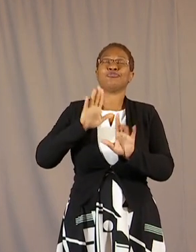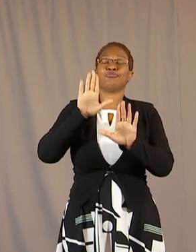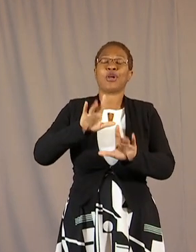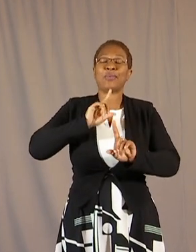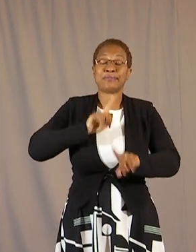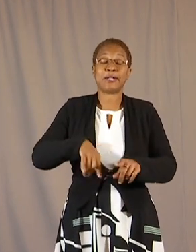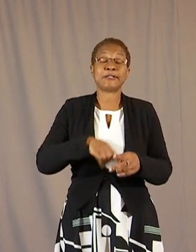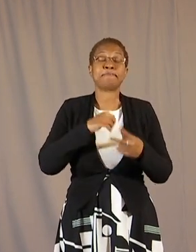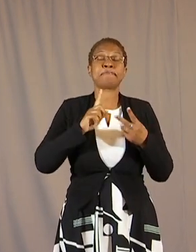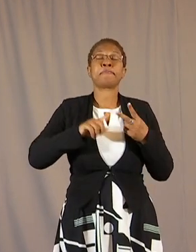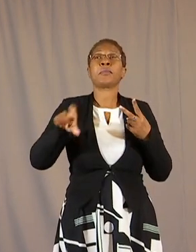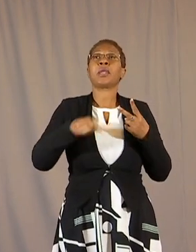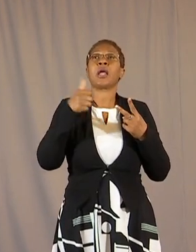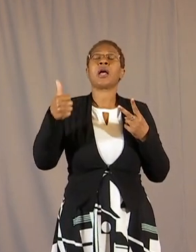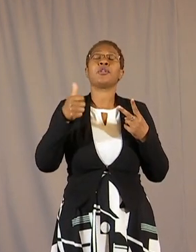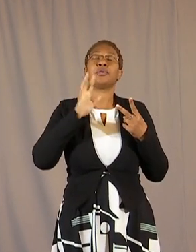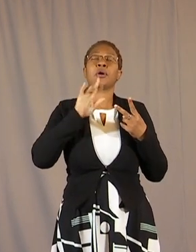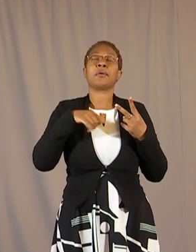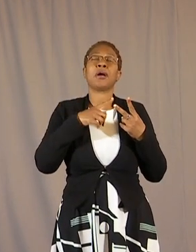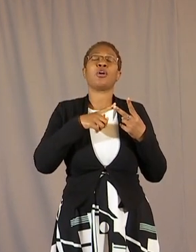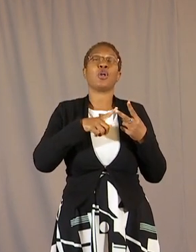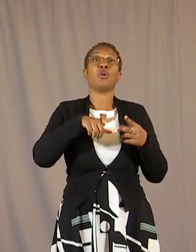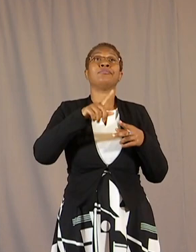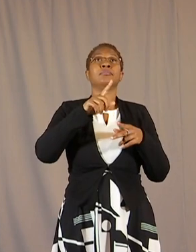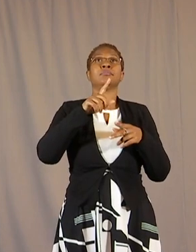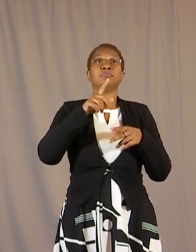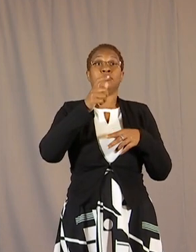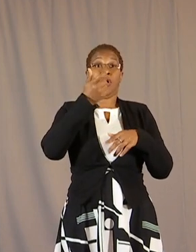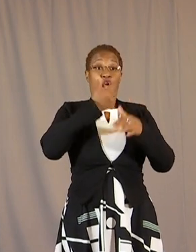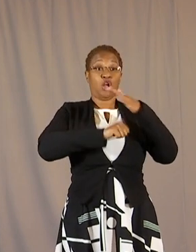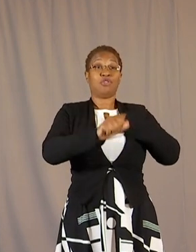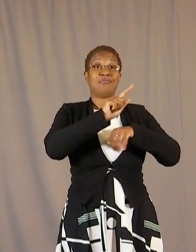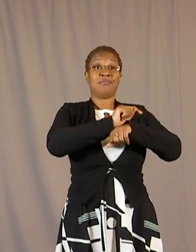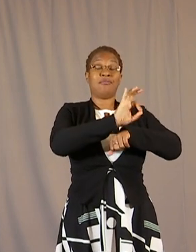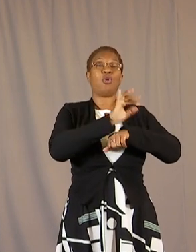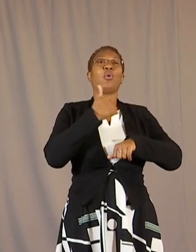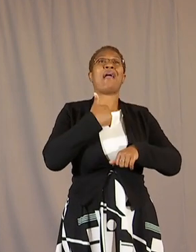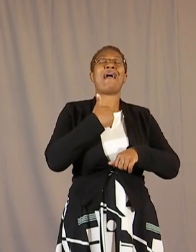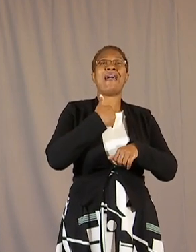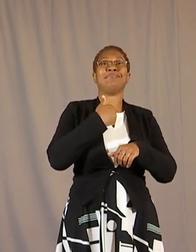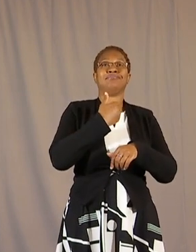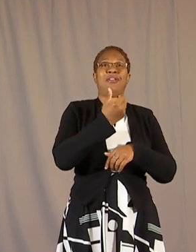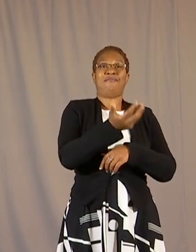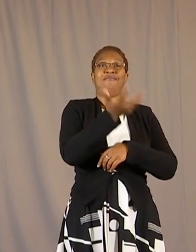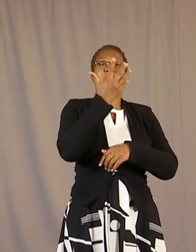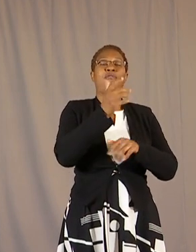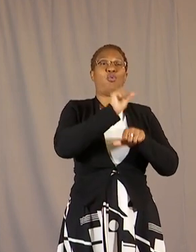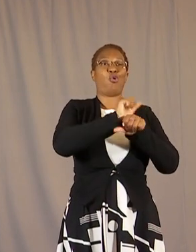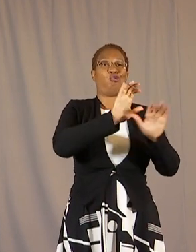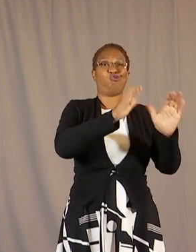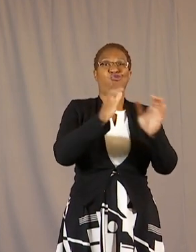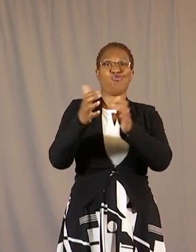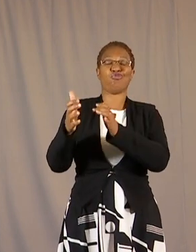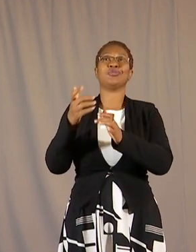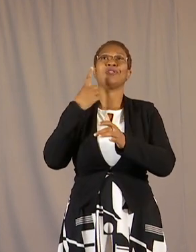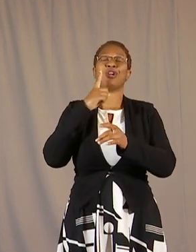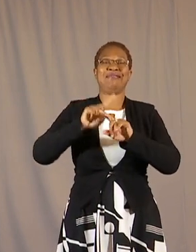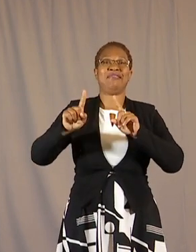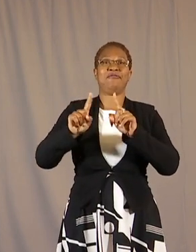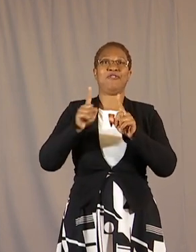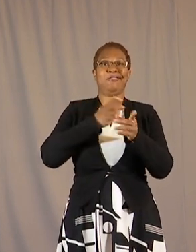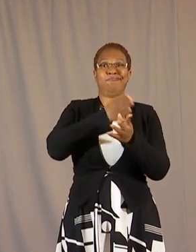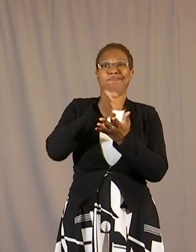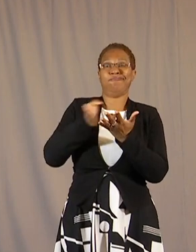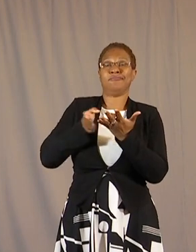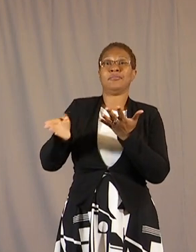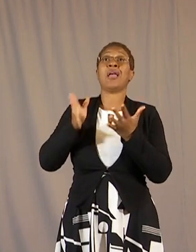specifics, when we talk about the work groups that were just mentioned, we had, at the time of the establishment of the task force, really